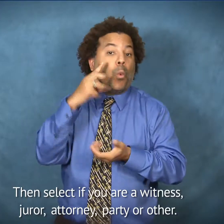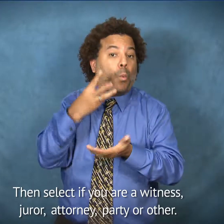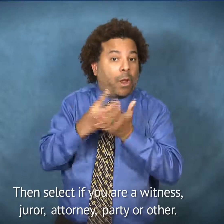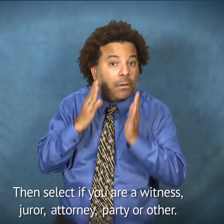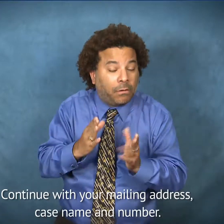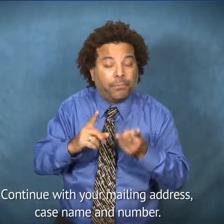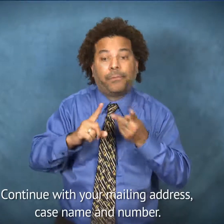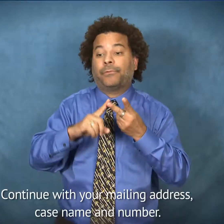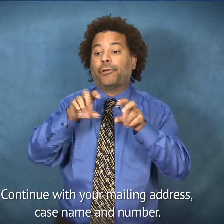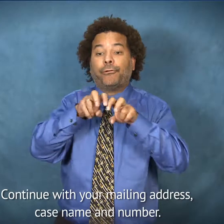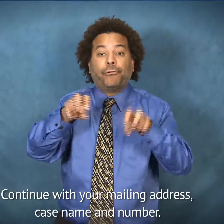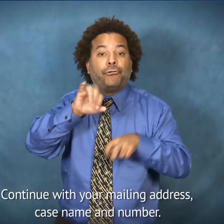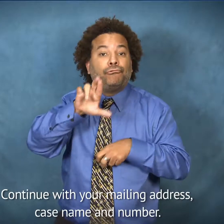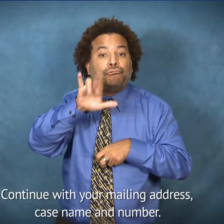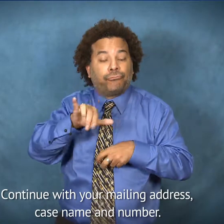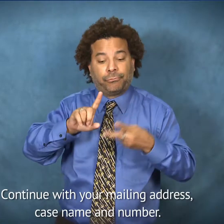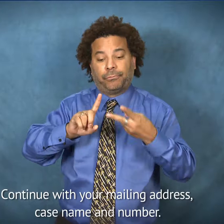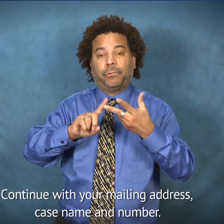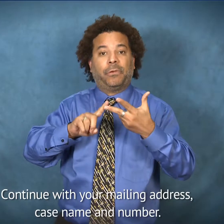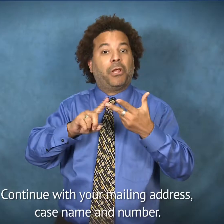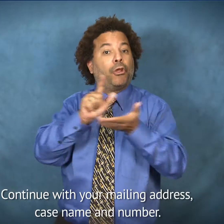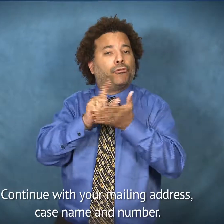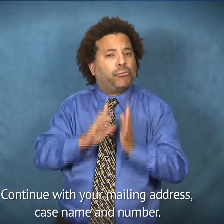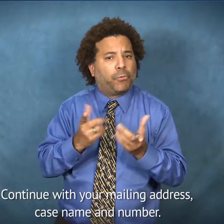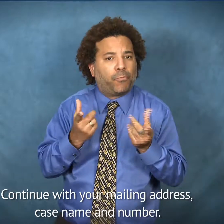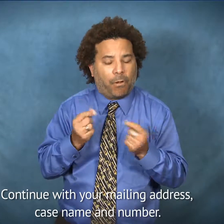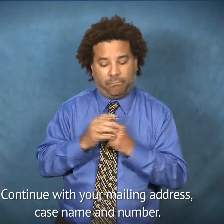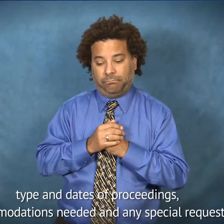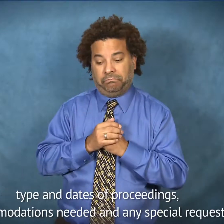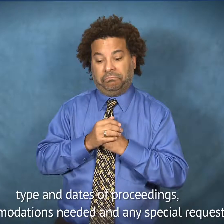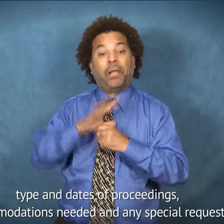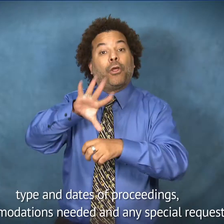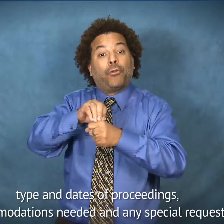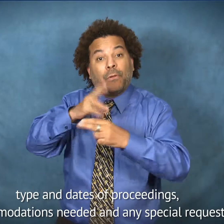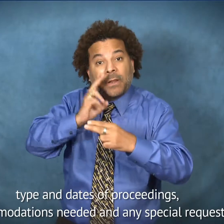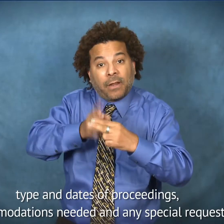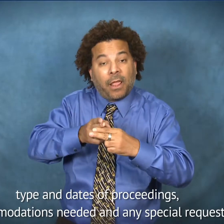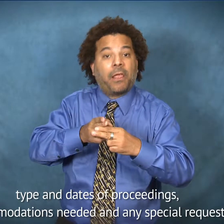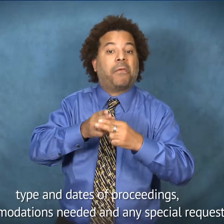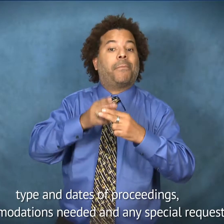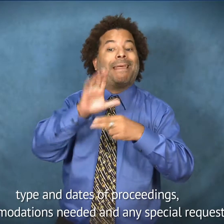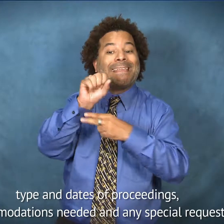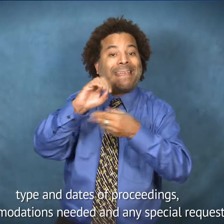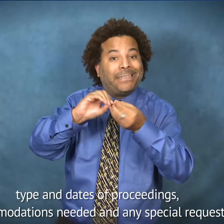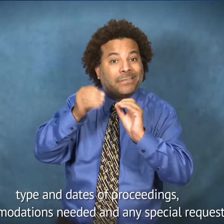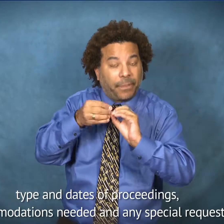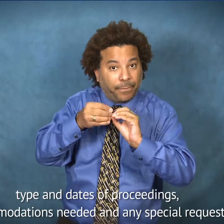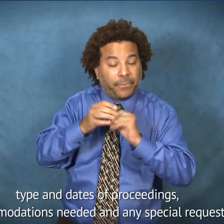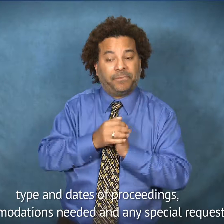other. Continue with your mailing address, case name and number, type and dates of proceedings, accommodations needed,